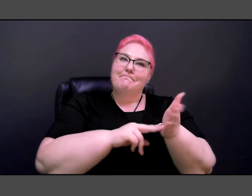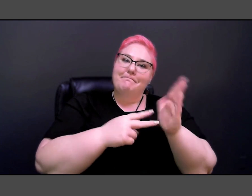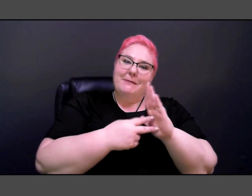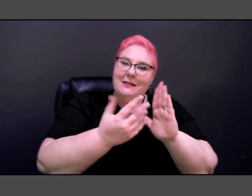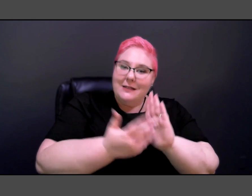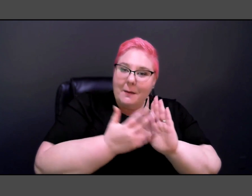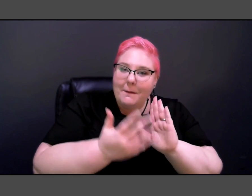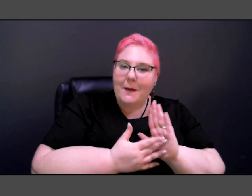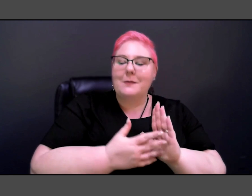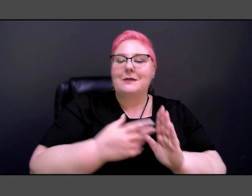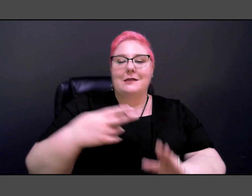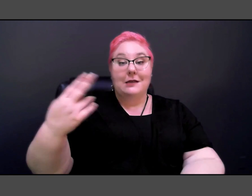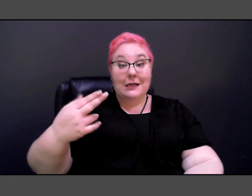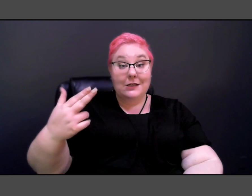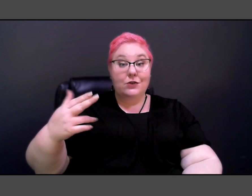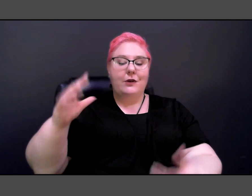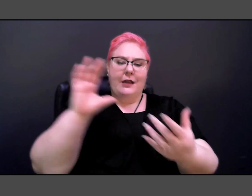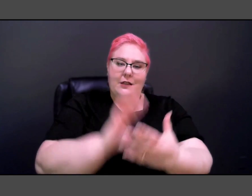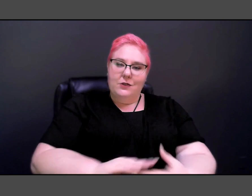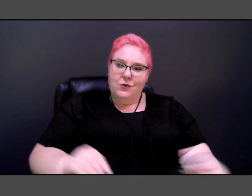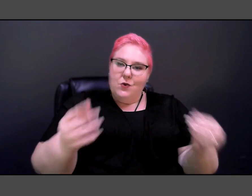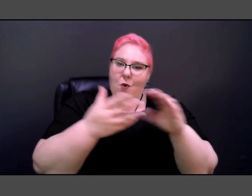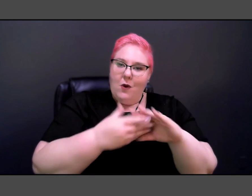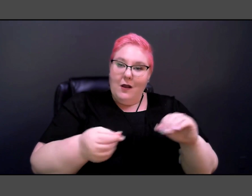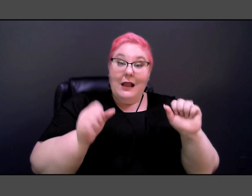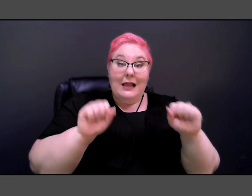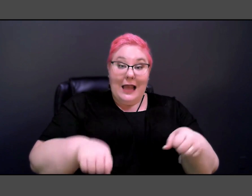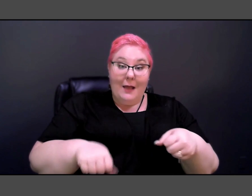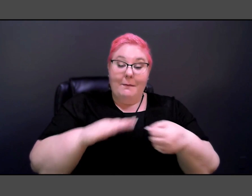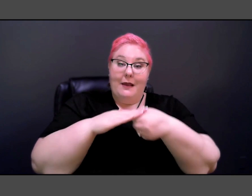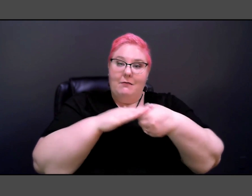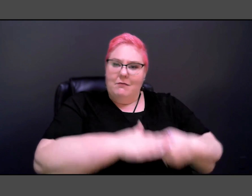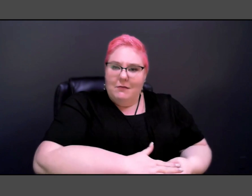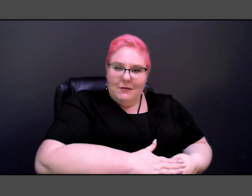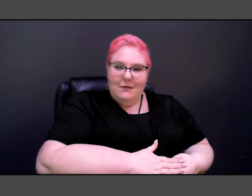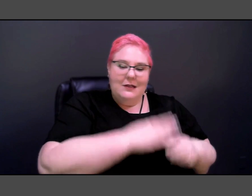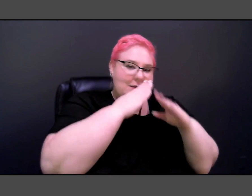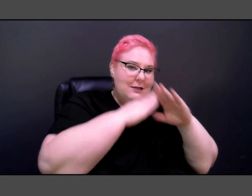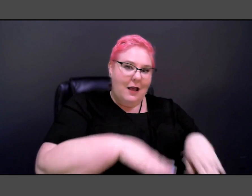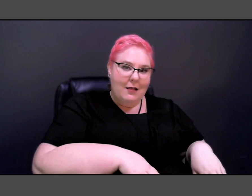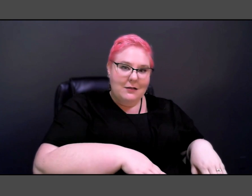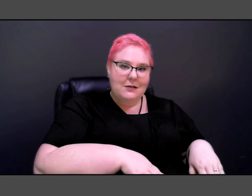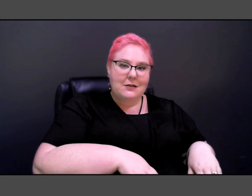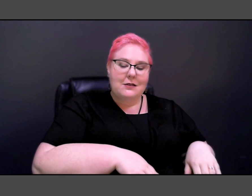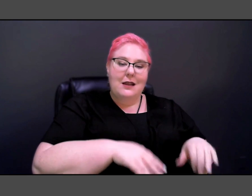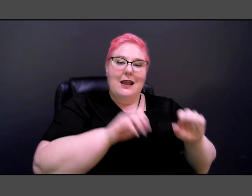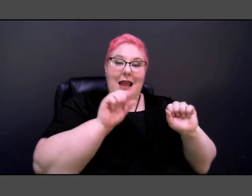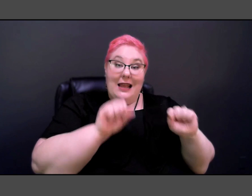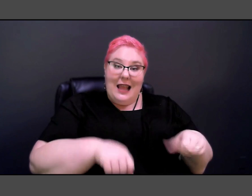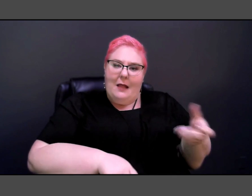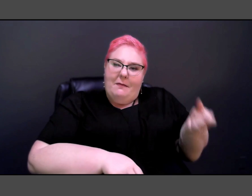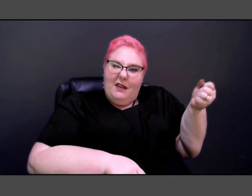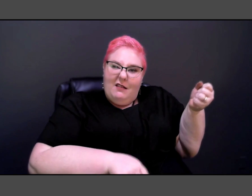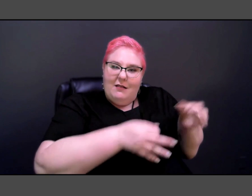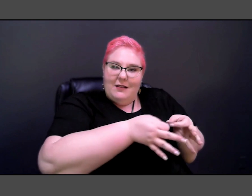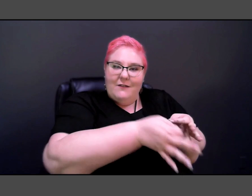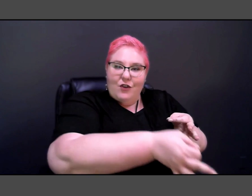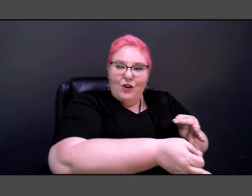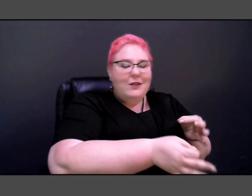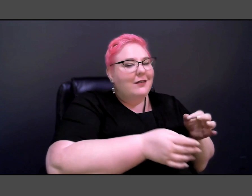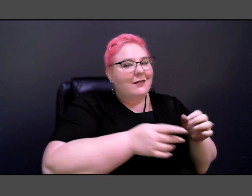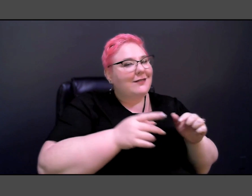storytelling can be silenced, it can be deferred, but it is never lost. And I think